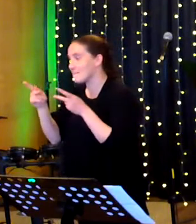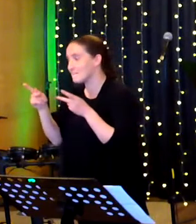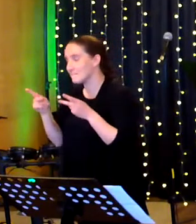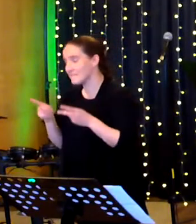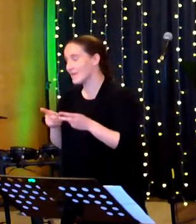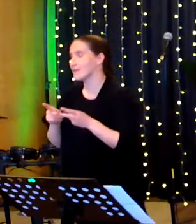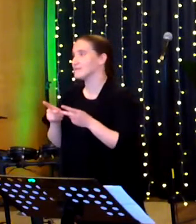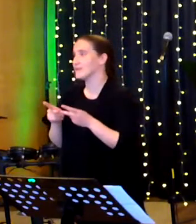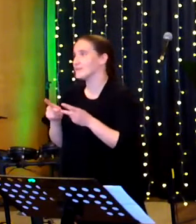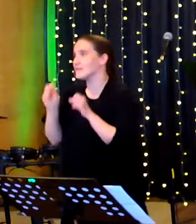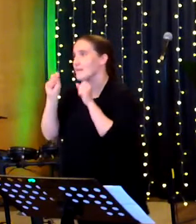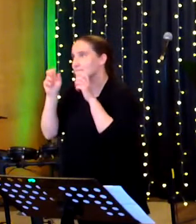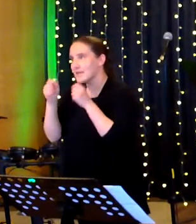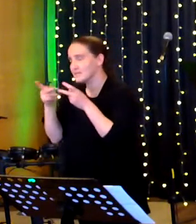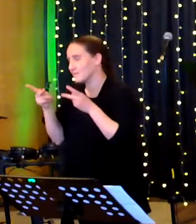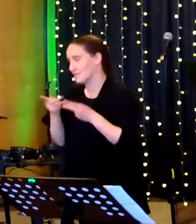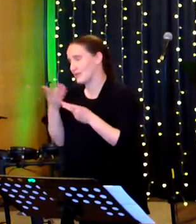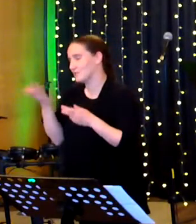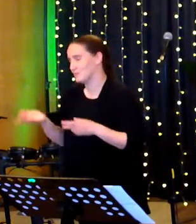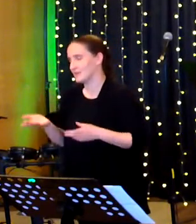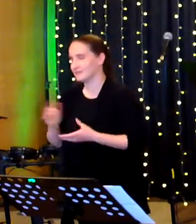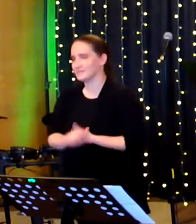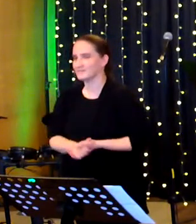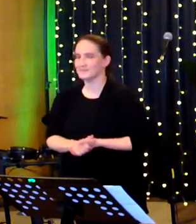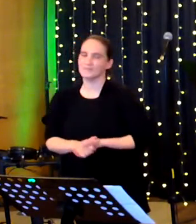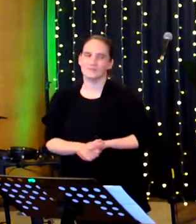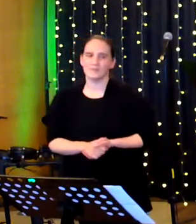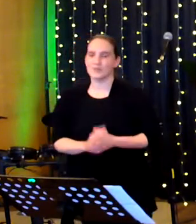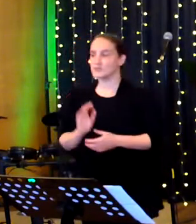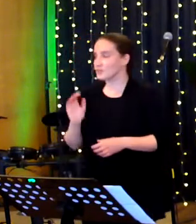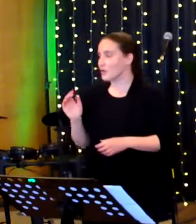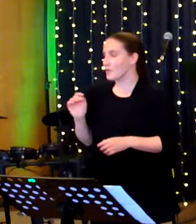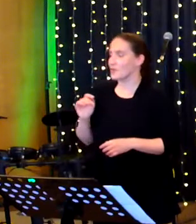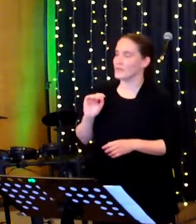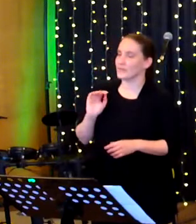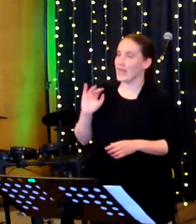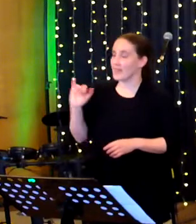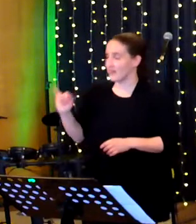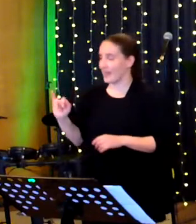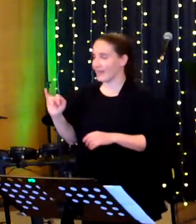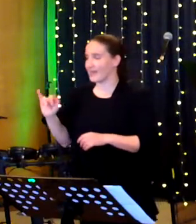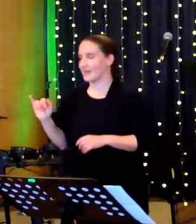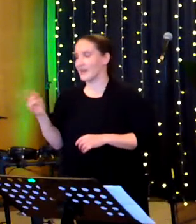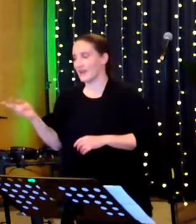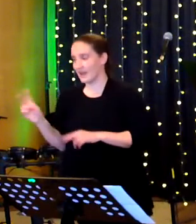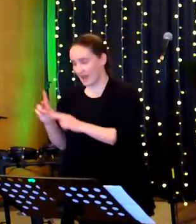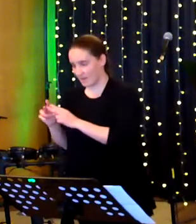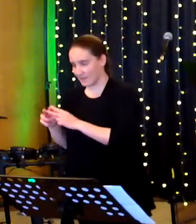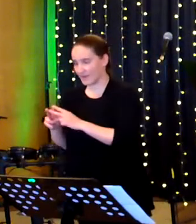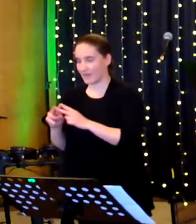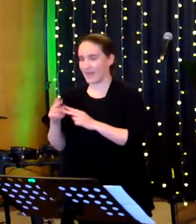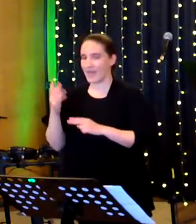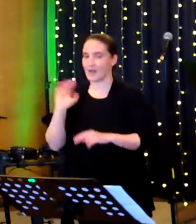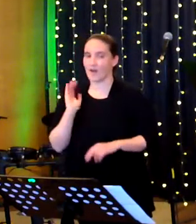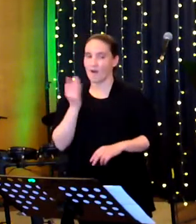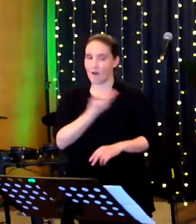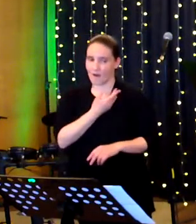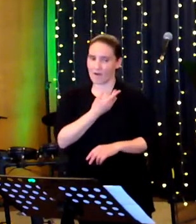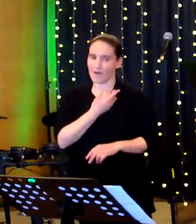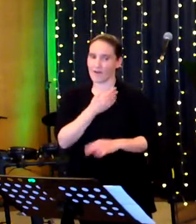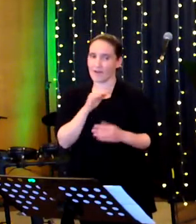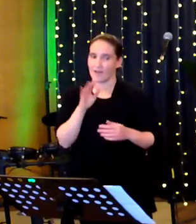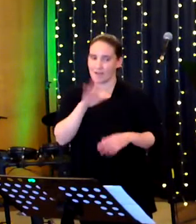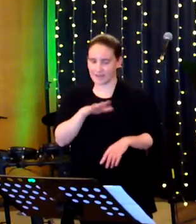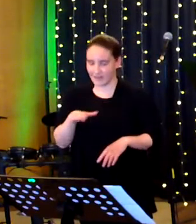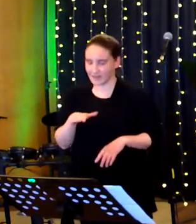knew this couple for many, many years. Our kids played in the same soccer league as their son. And she came up to me at one